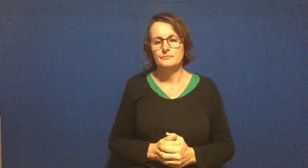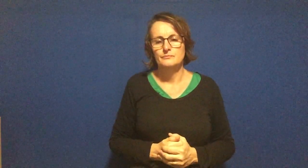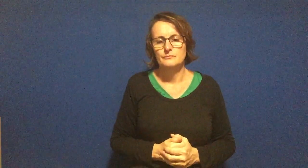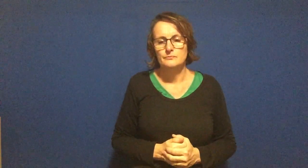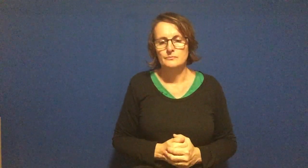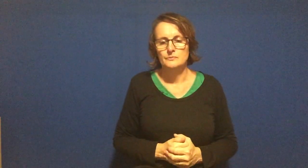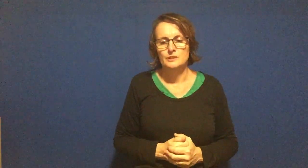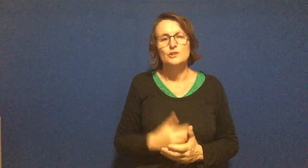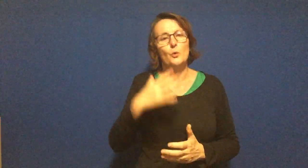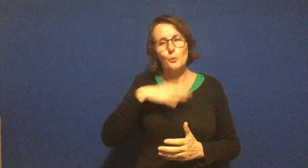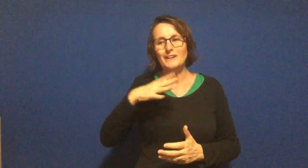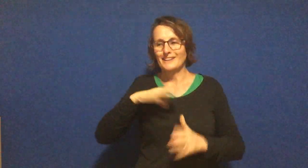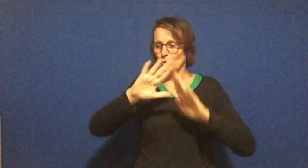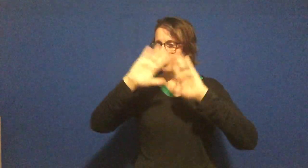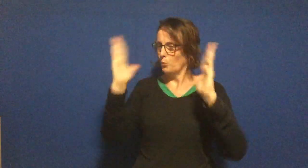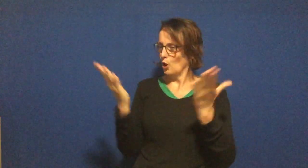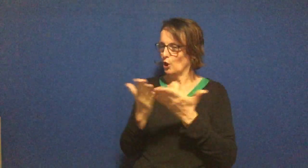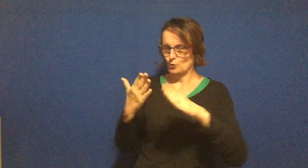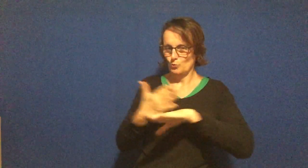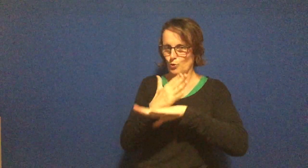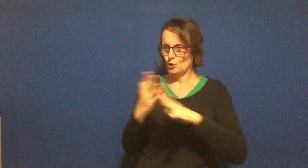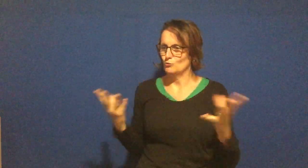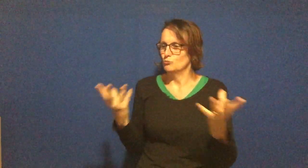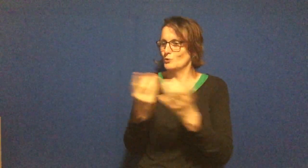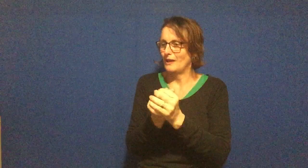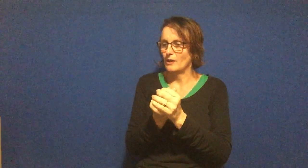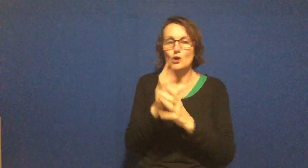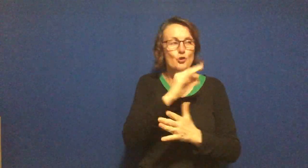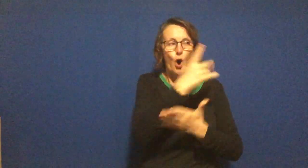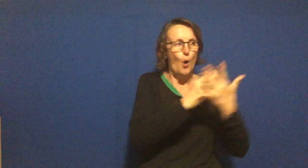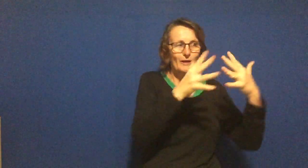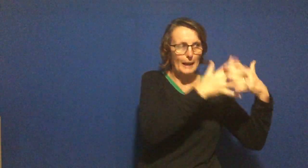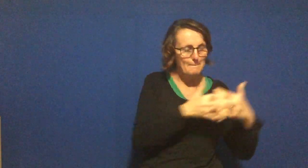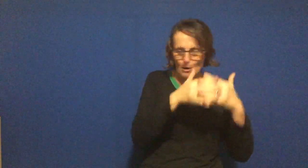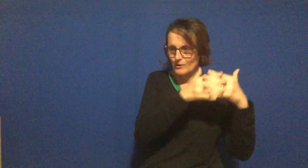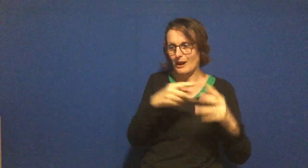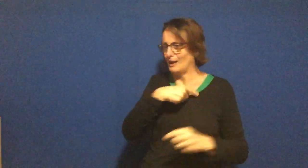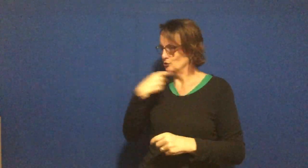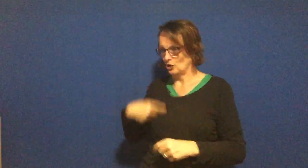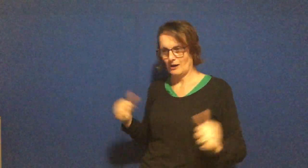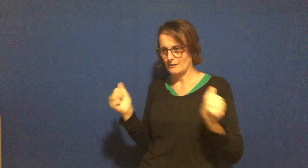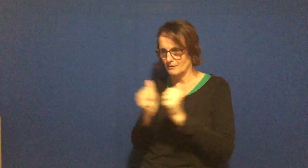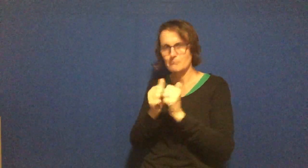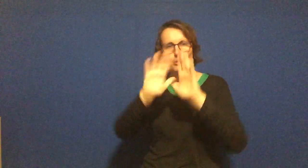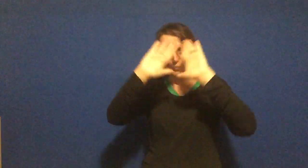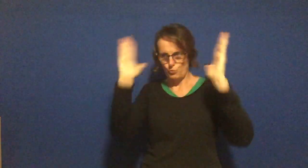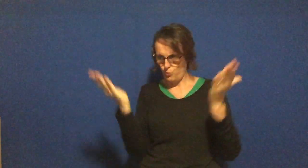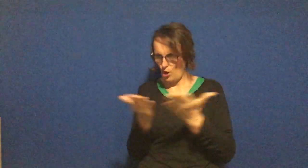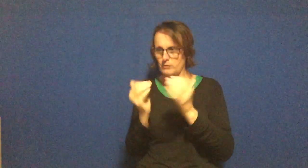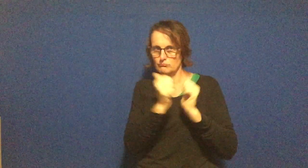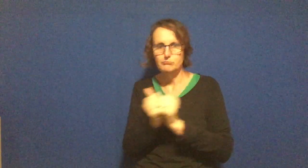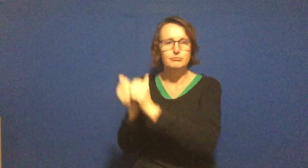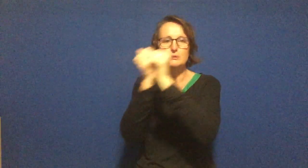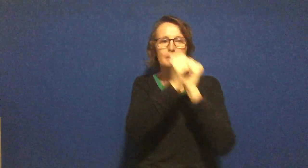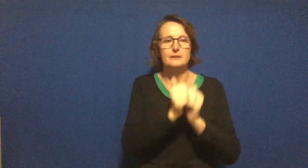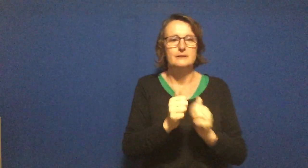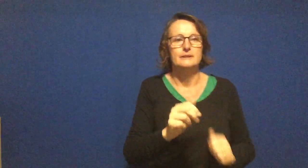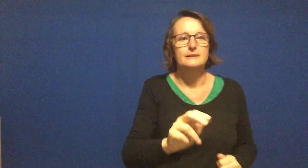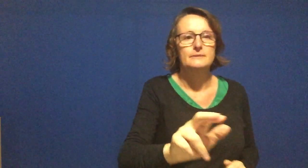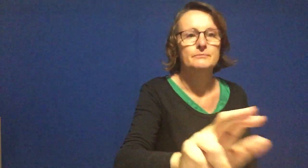collaboration internationally, not just between the United States and China, but other countries as well. And that conflicts of interest by